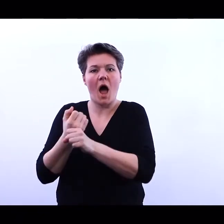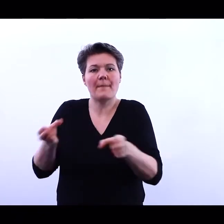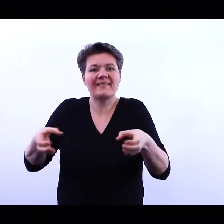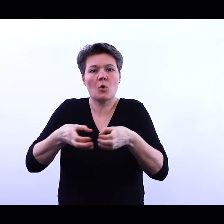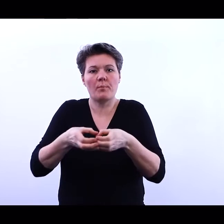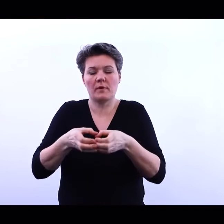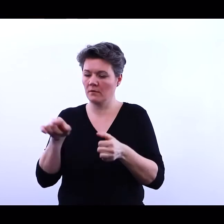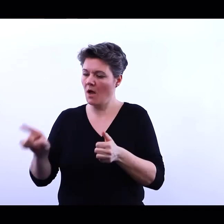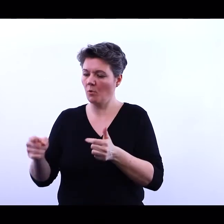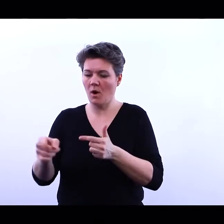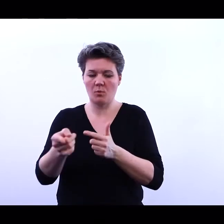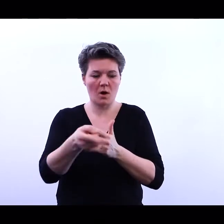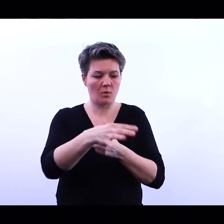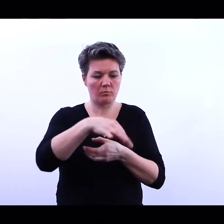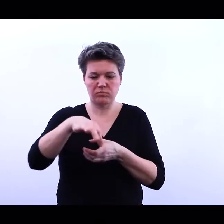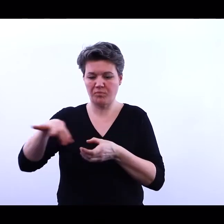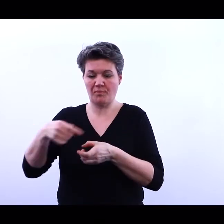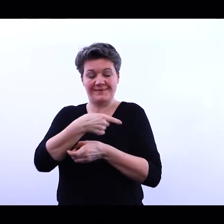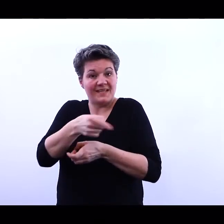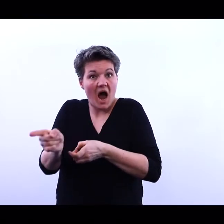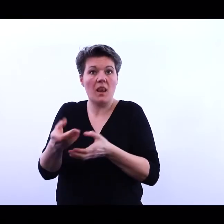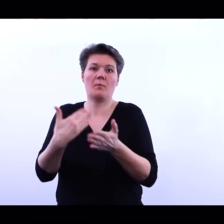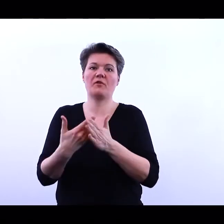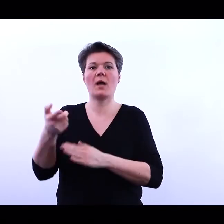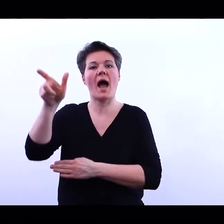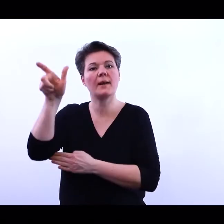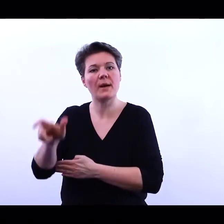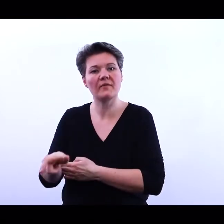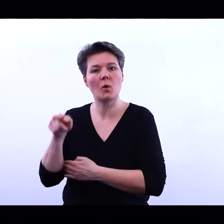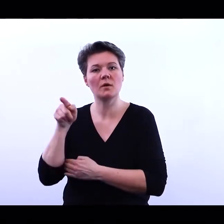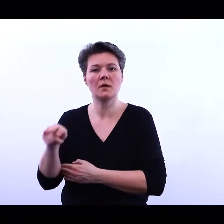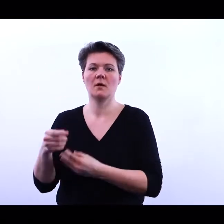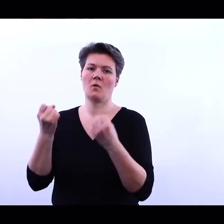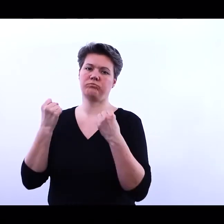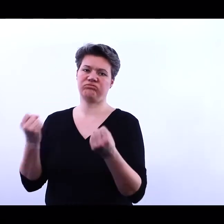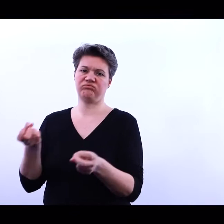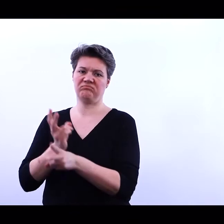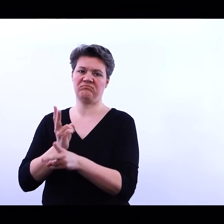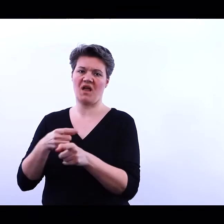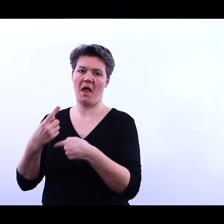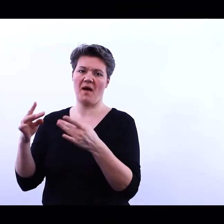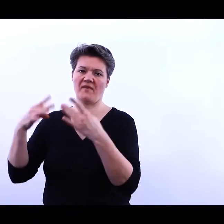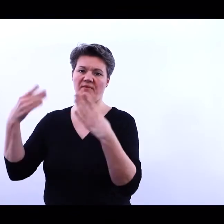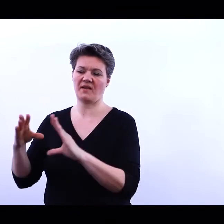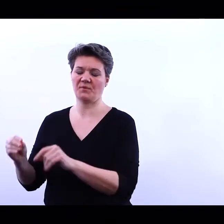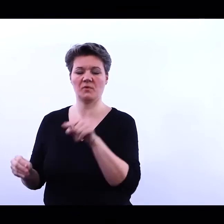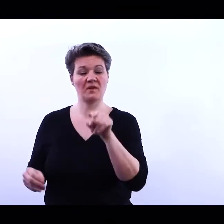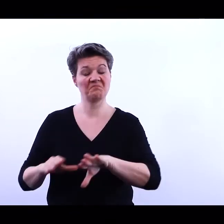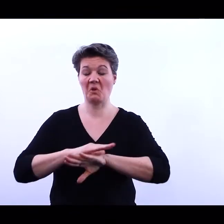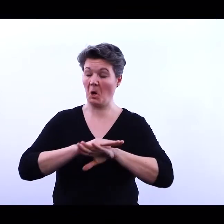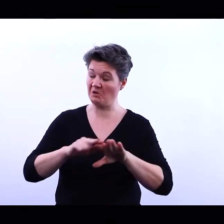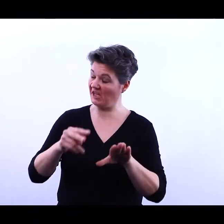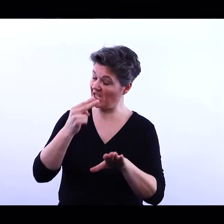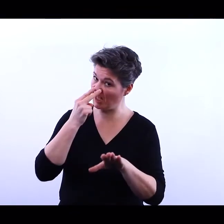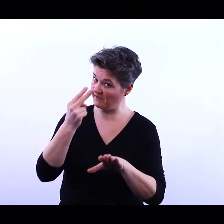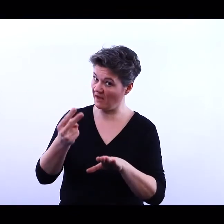a diversity of experience with your website. Folks who have used it thoroughly to those who haven't or even find it